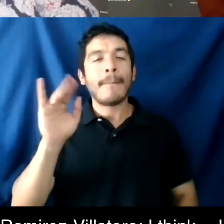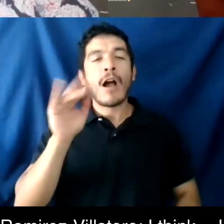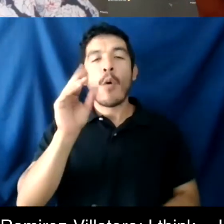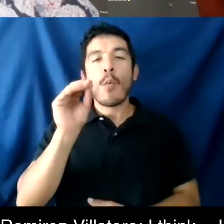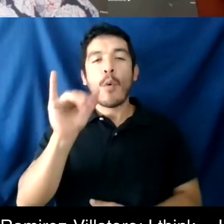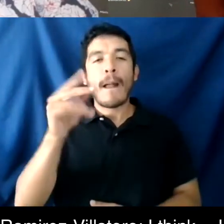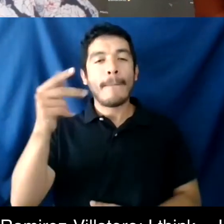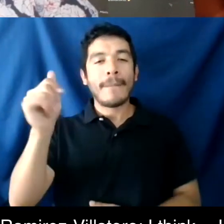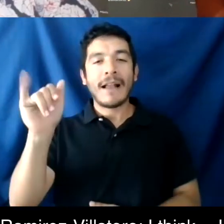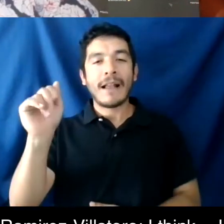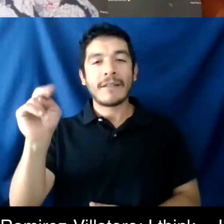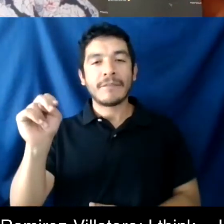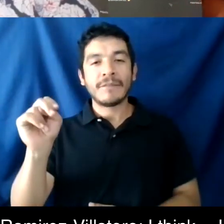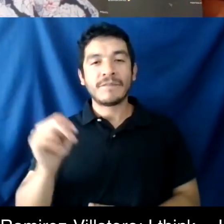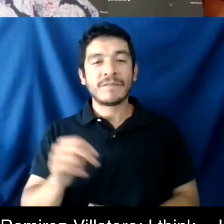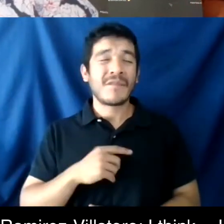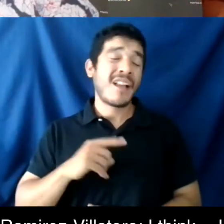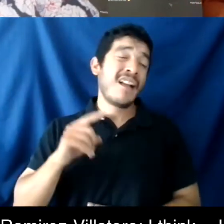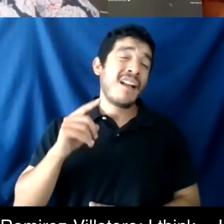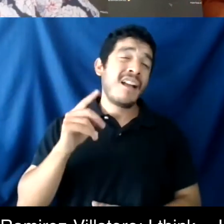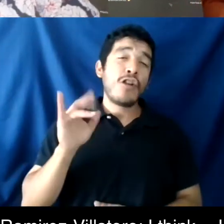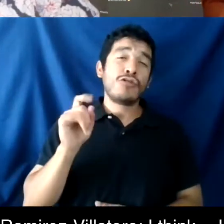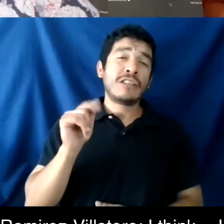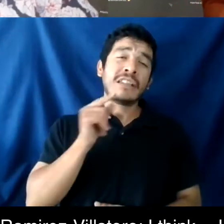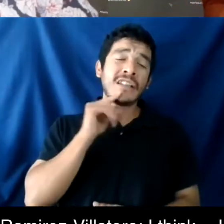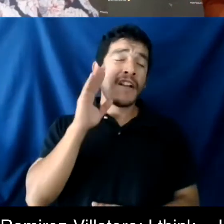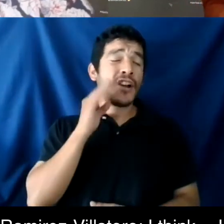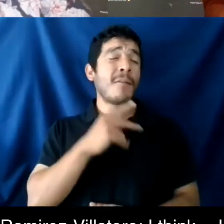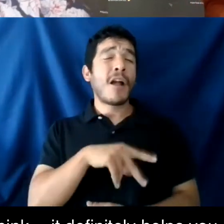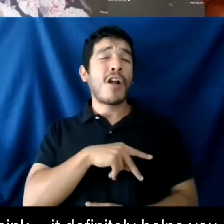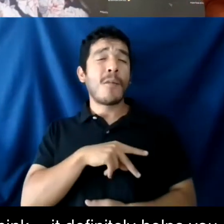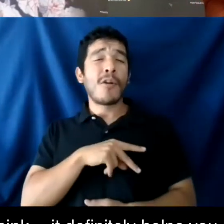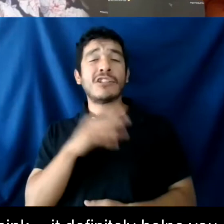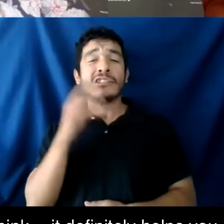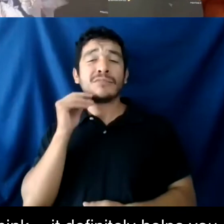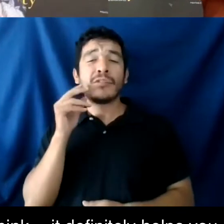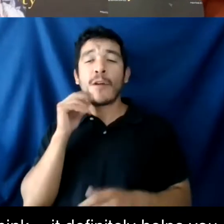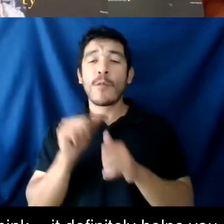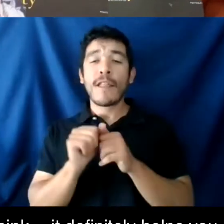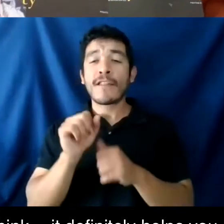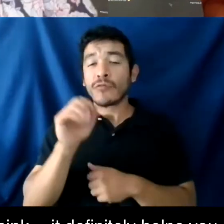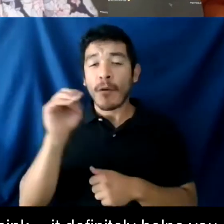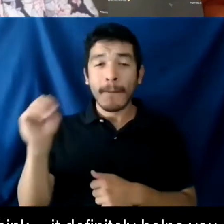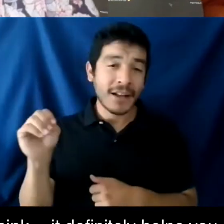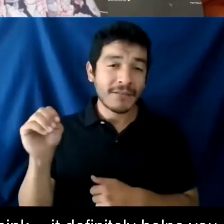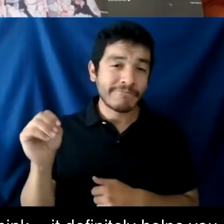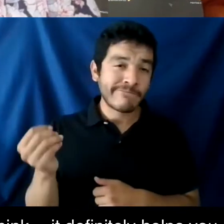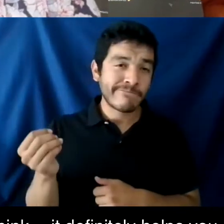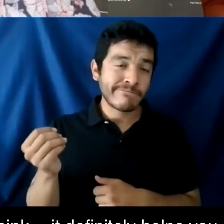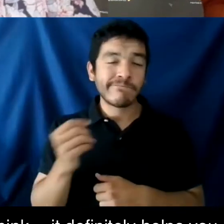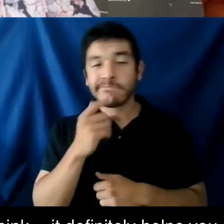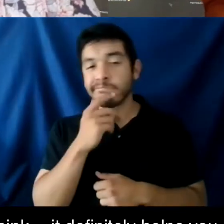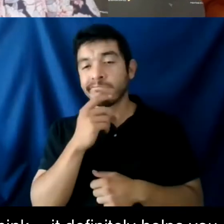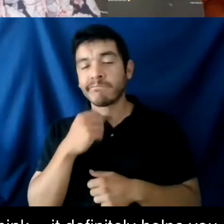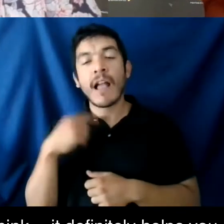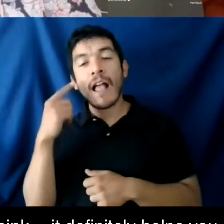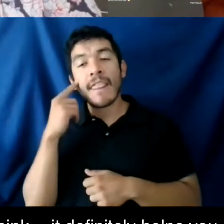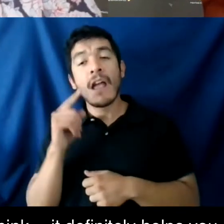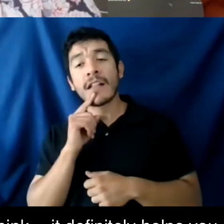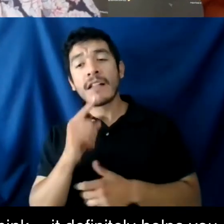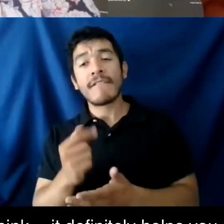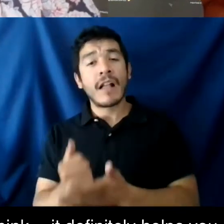I think, I mean, at least from my own personal experience with social media, I think it definitely helps you